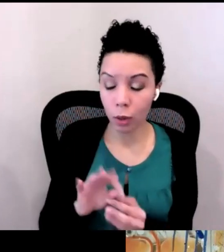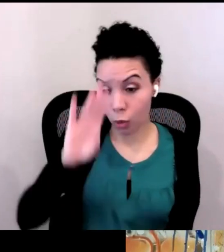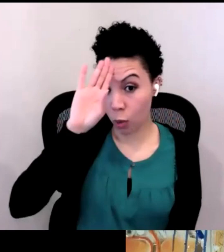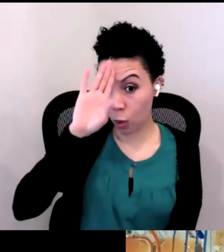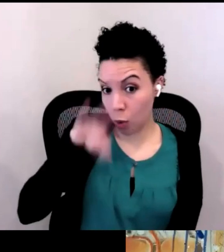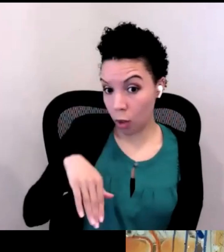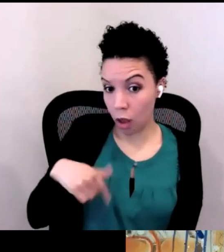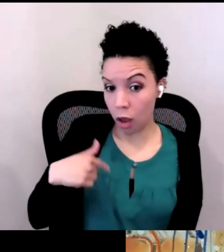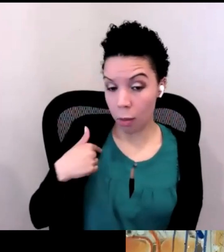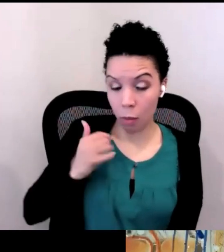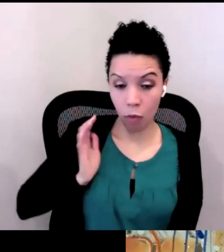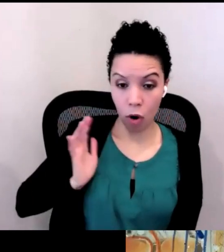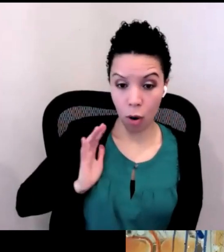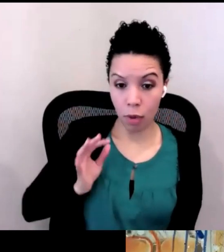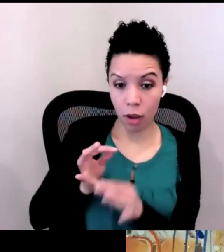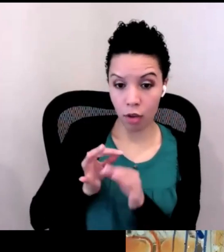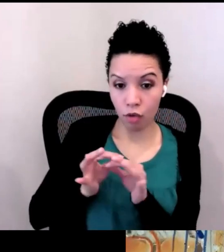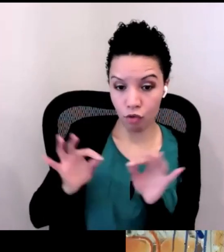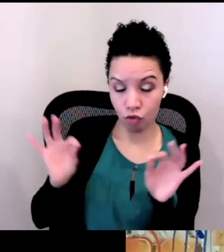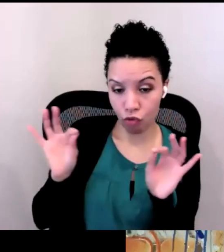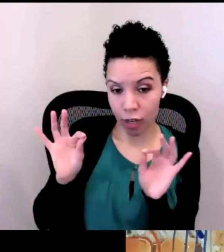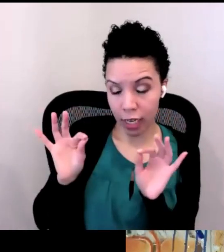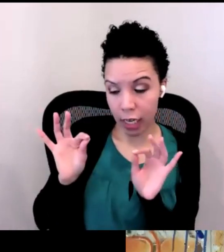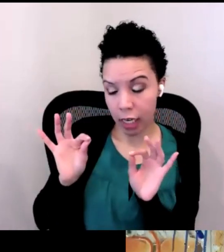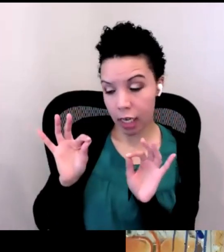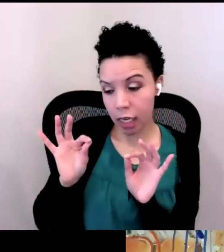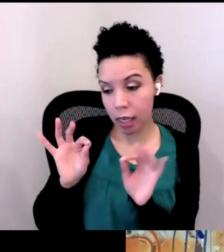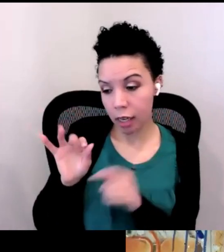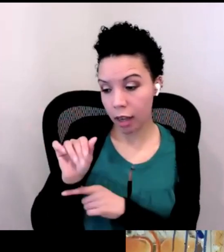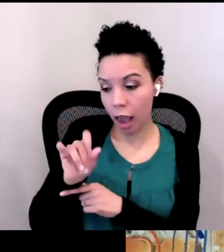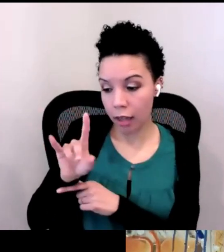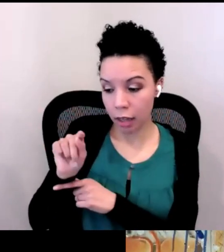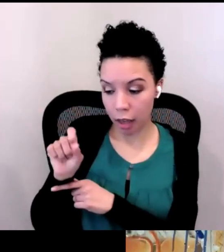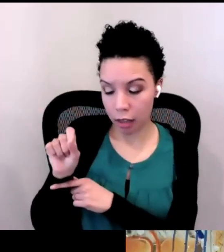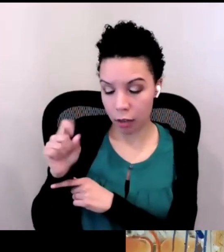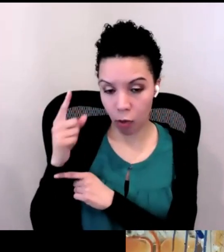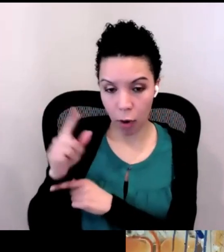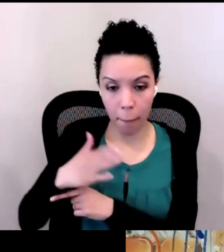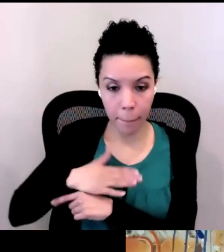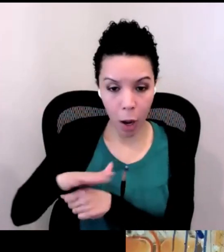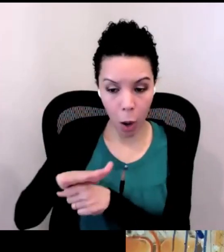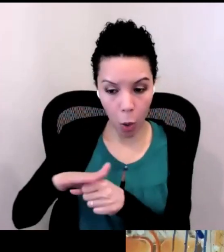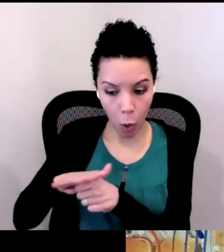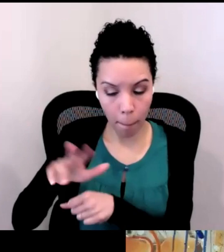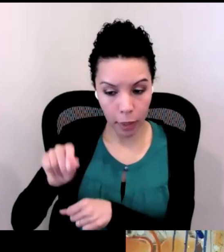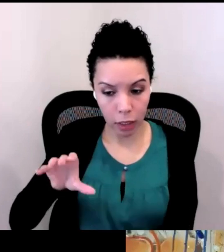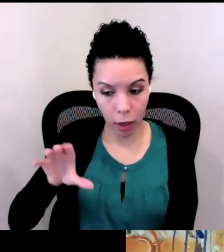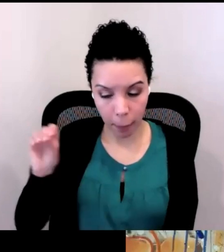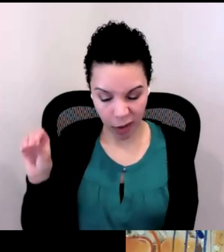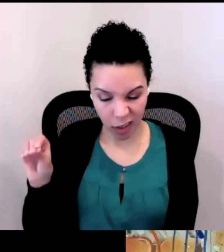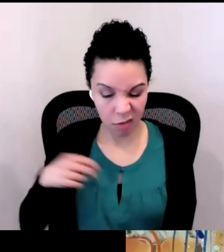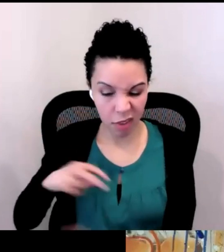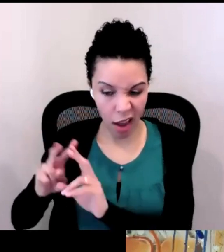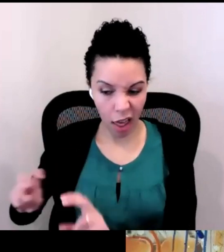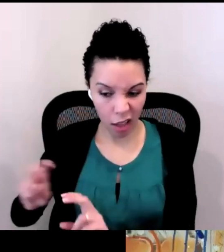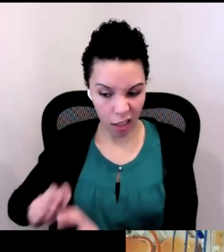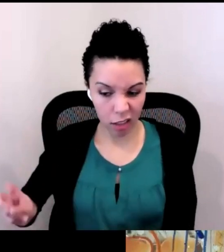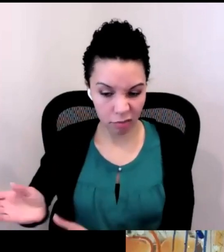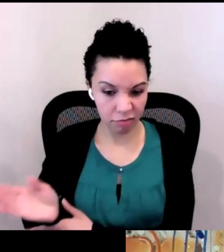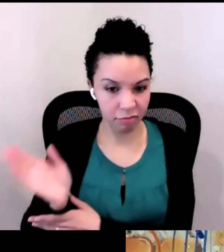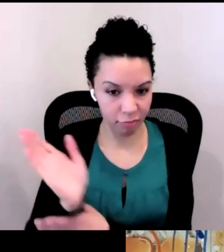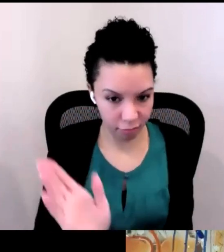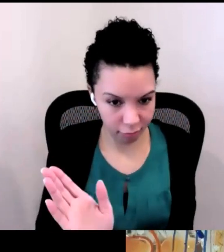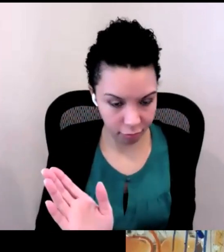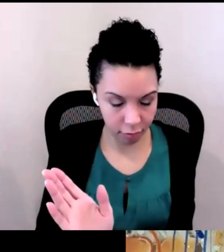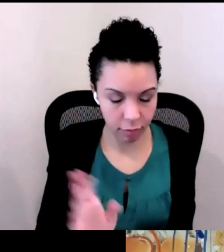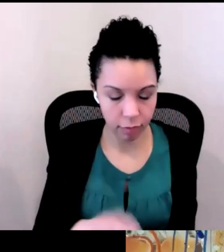did free assets for my local pizzeria. They posted it on social, and here are the analytics from it. And if a student did that